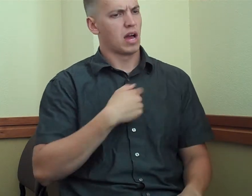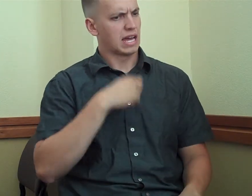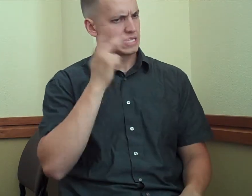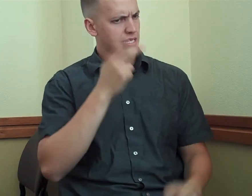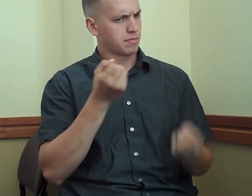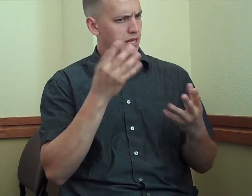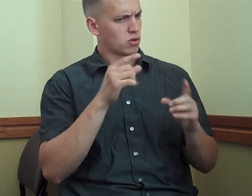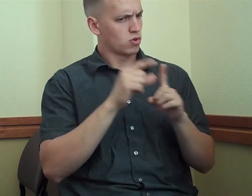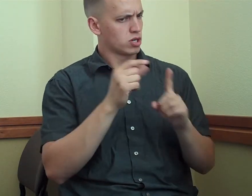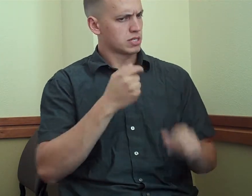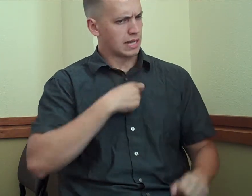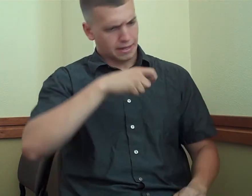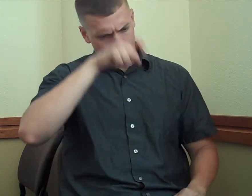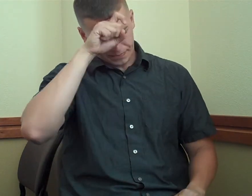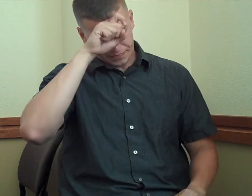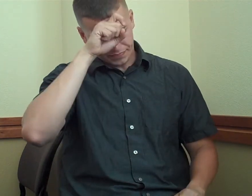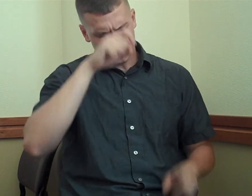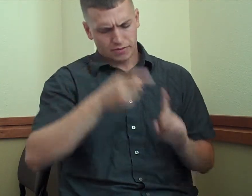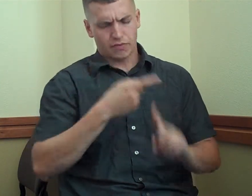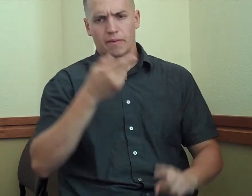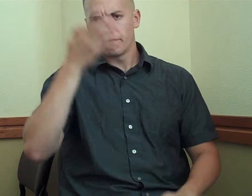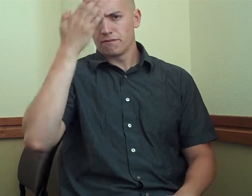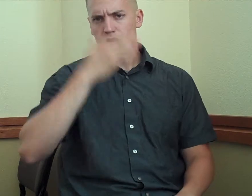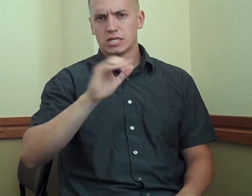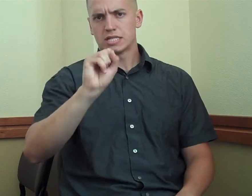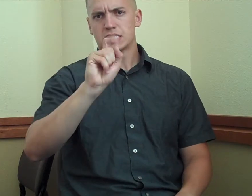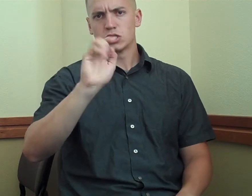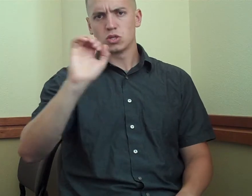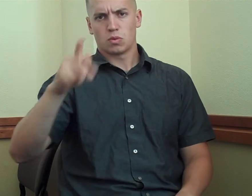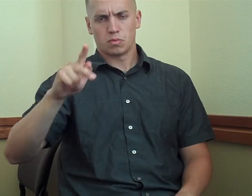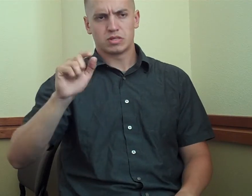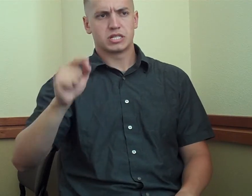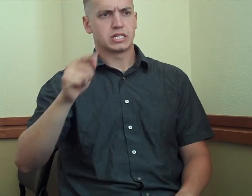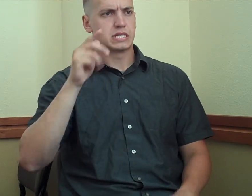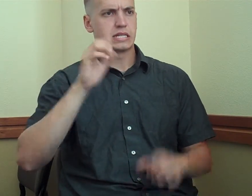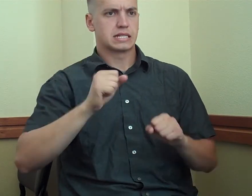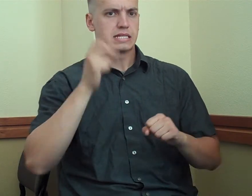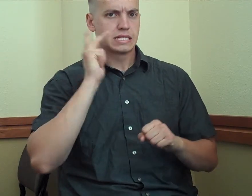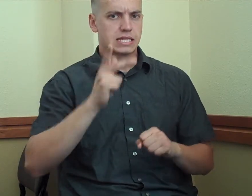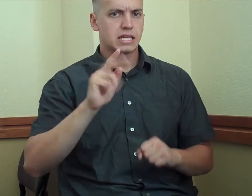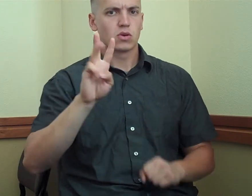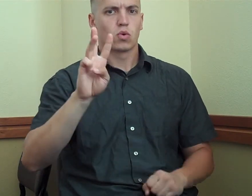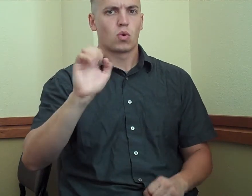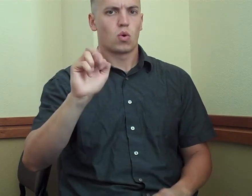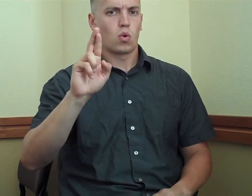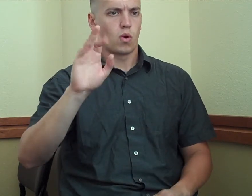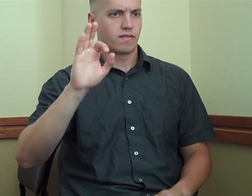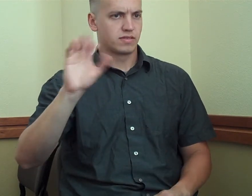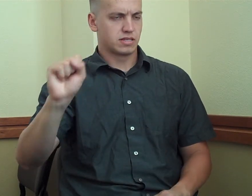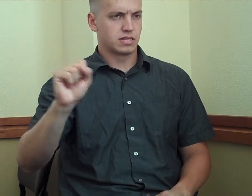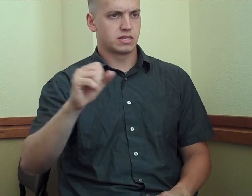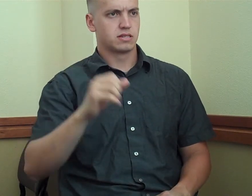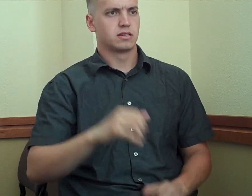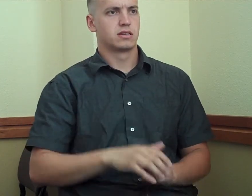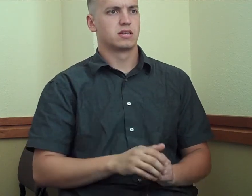From the front stoop, she could see the wharfs and the bristling masts of tall